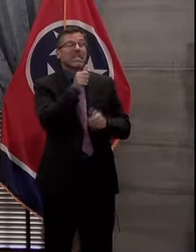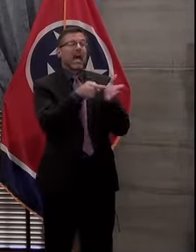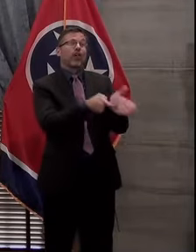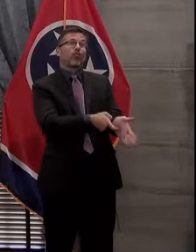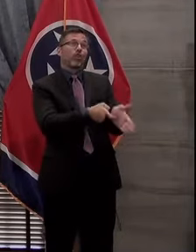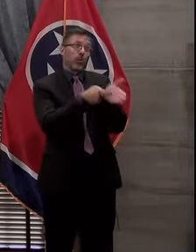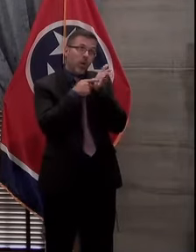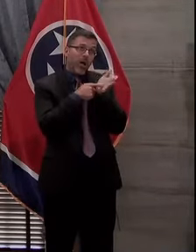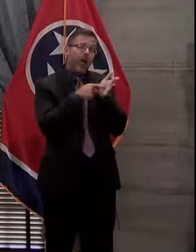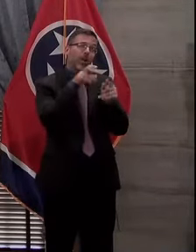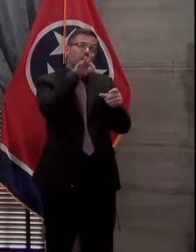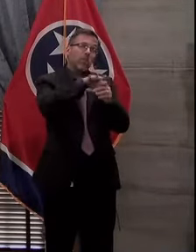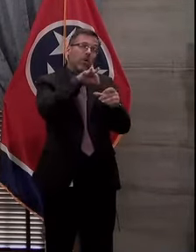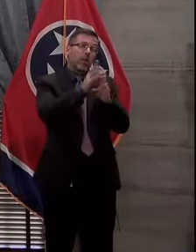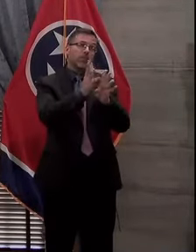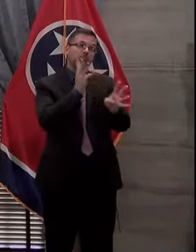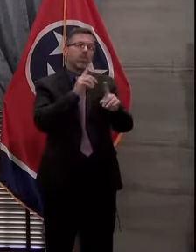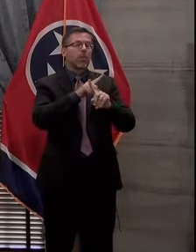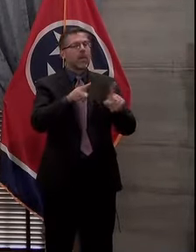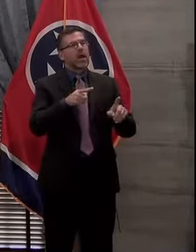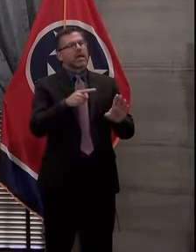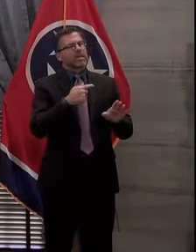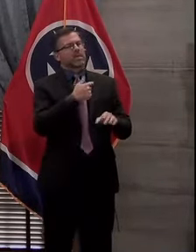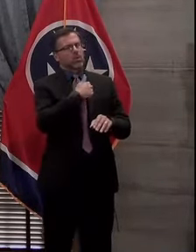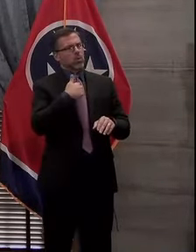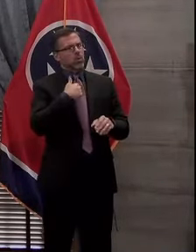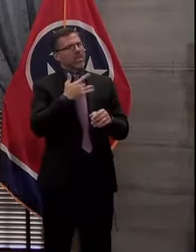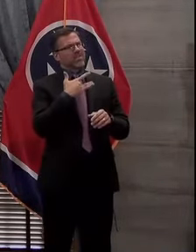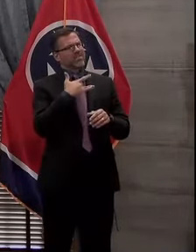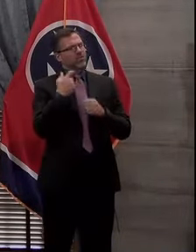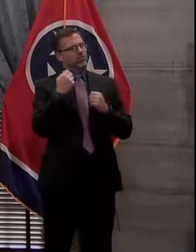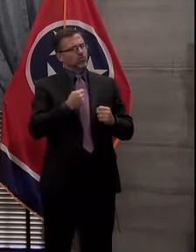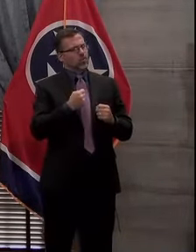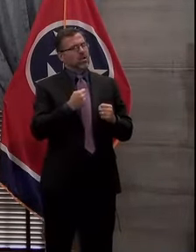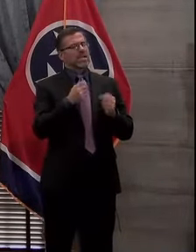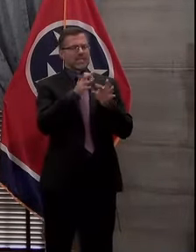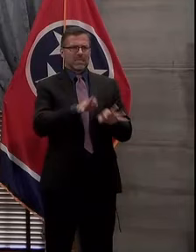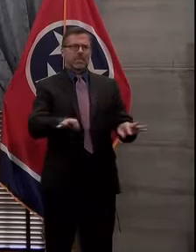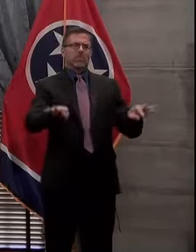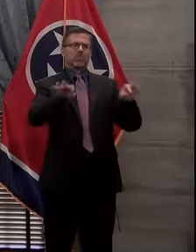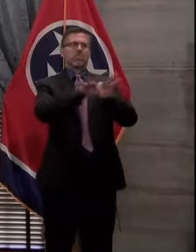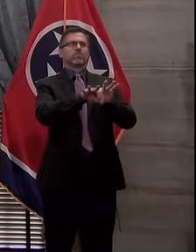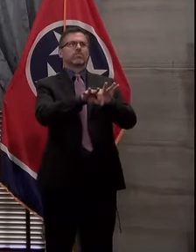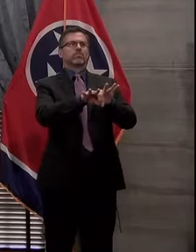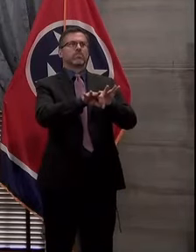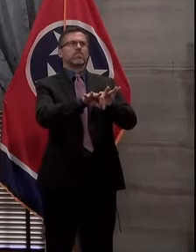polling booth, but we certainly believe that it's essential for you